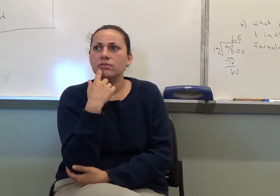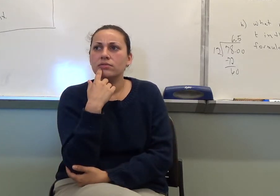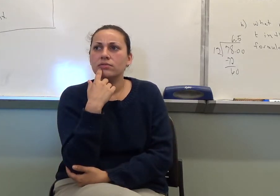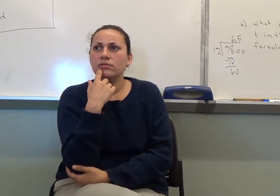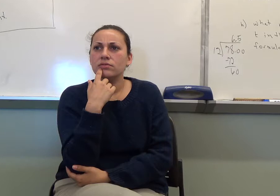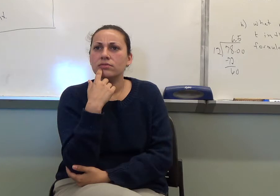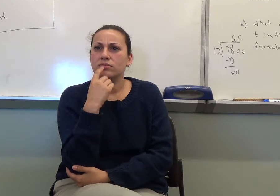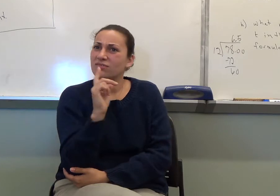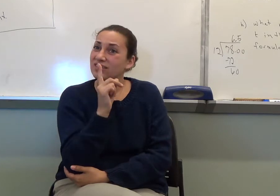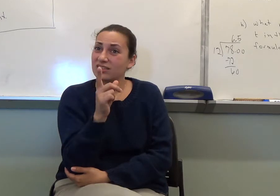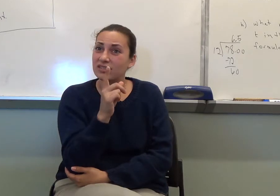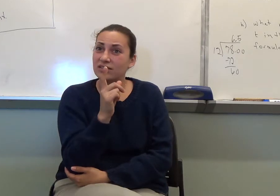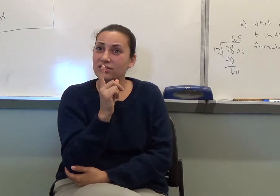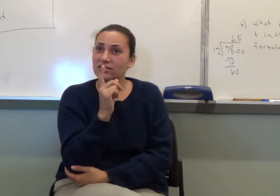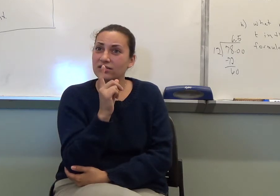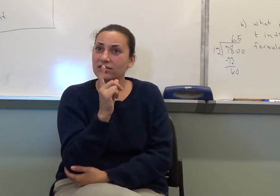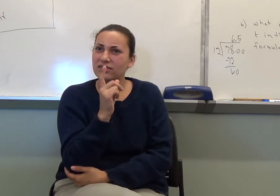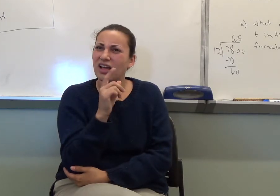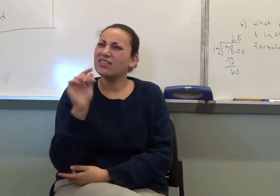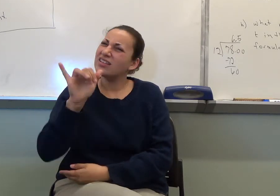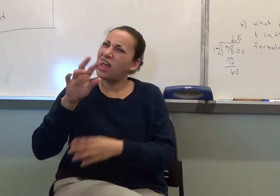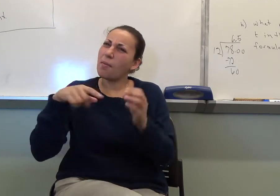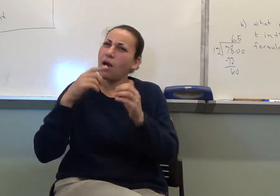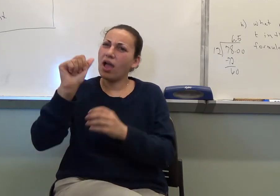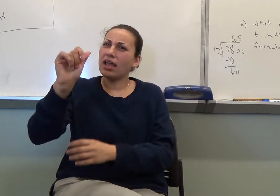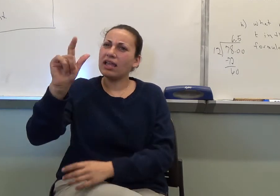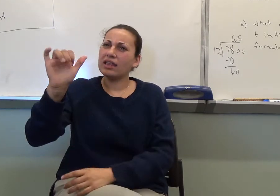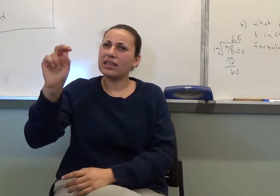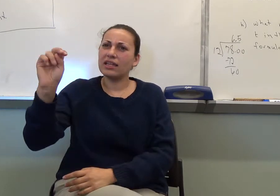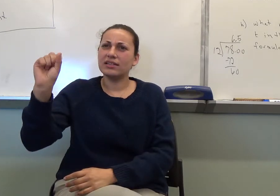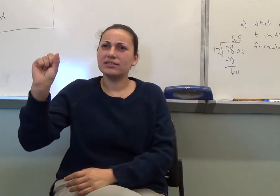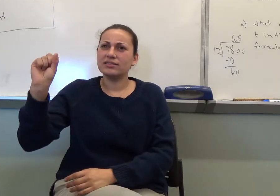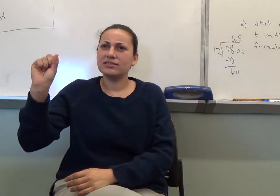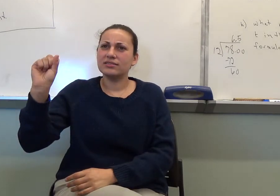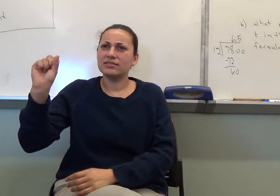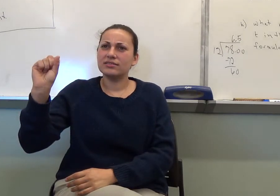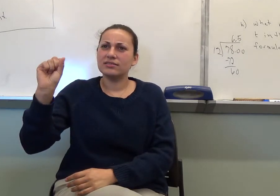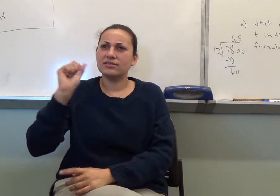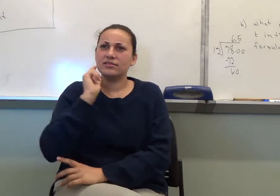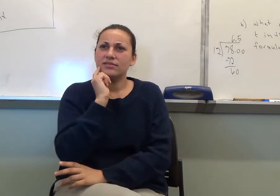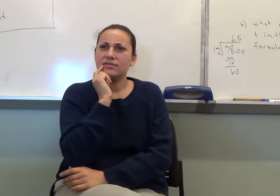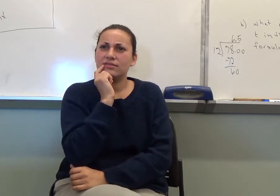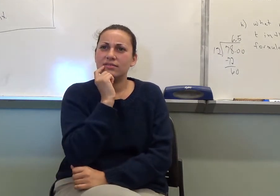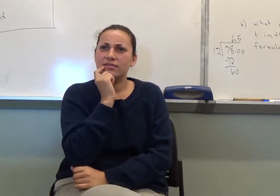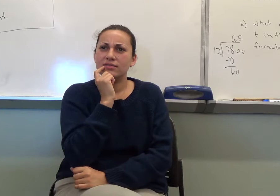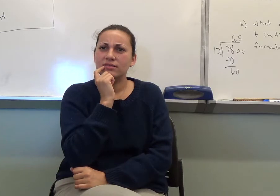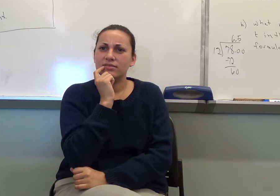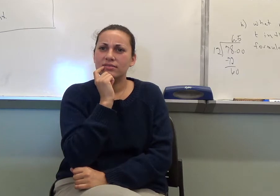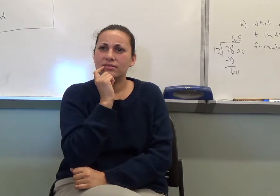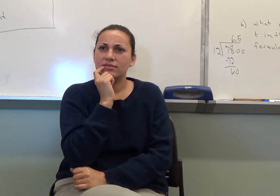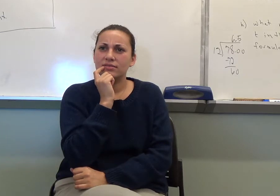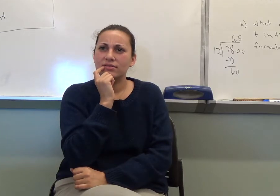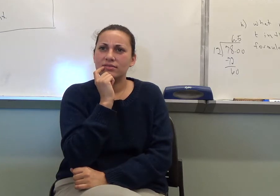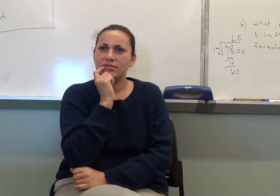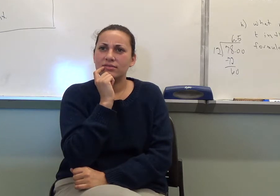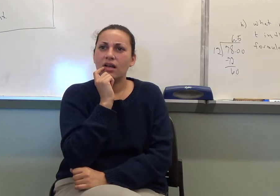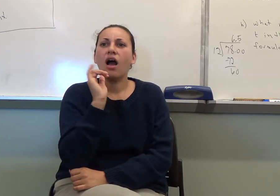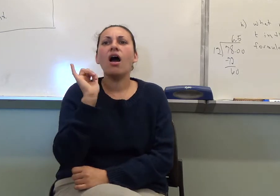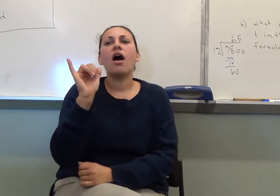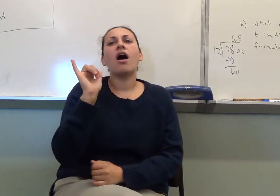problem using this formula. Okay, and if you are interested, you can probably